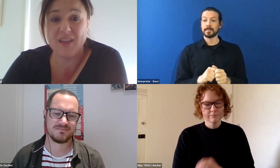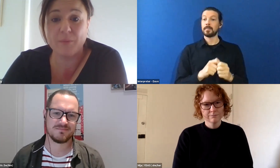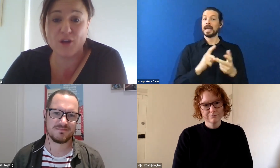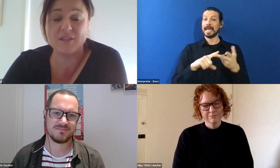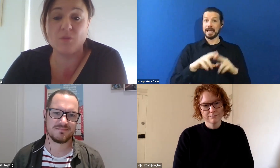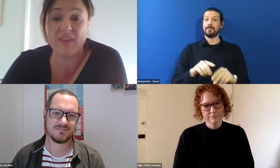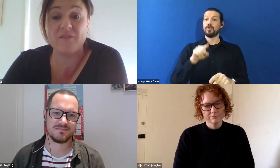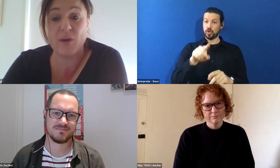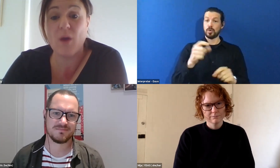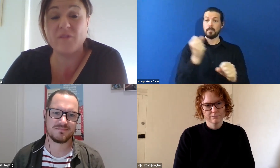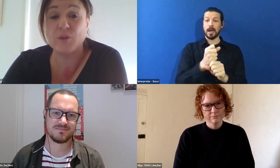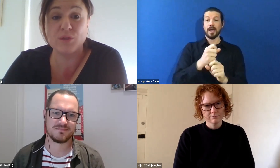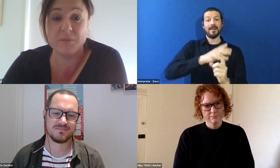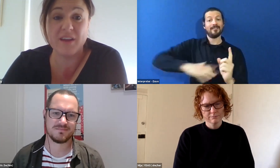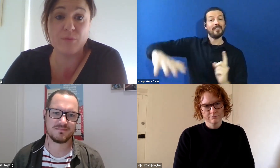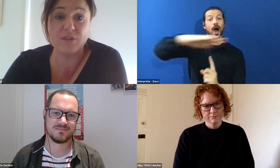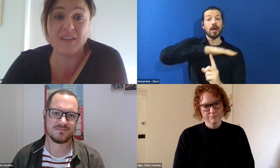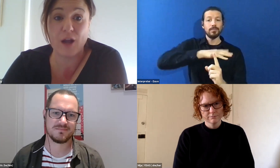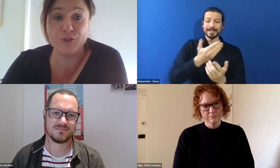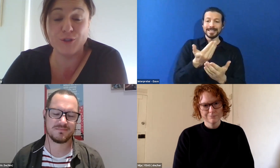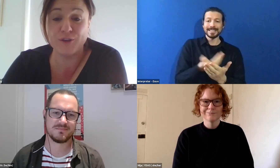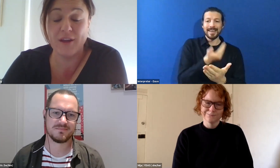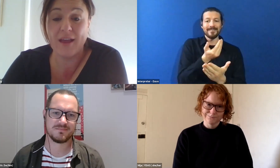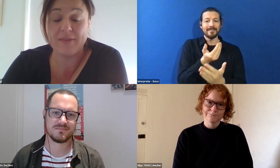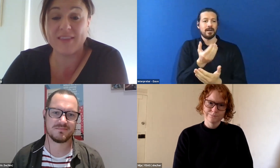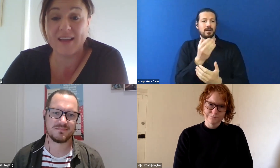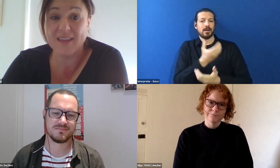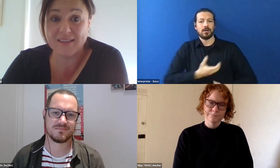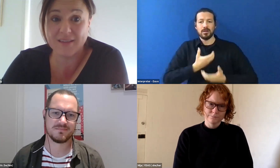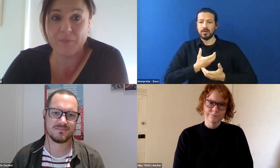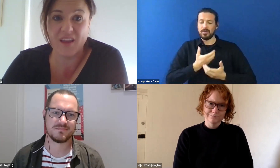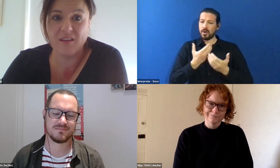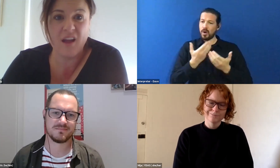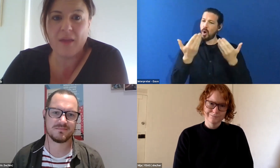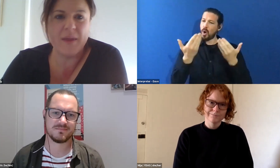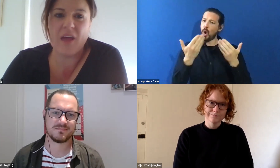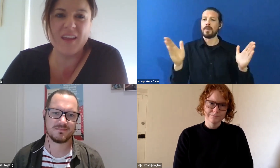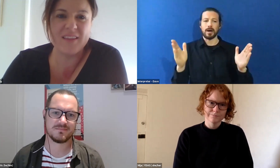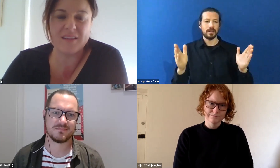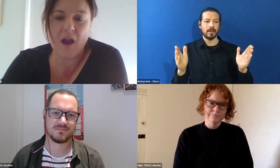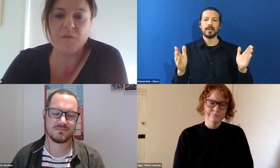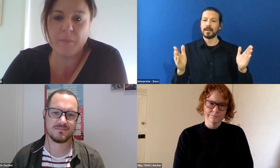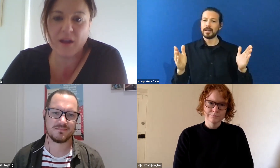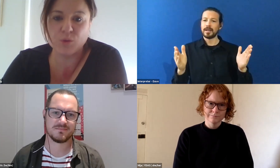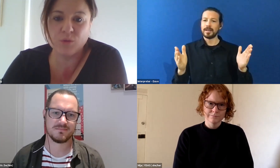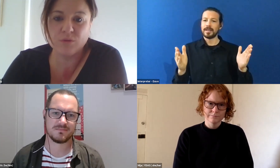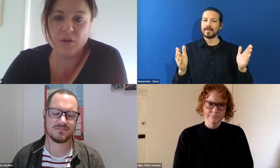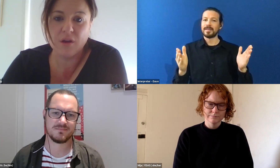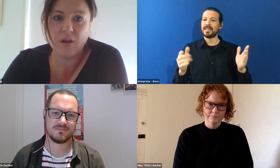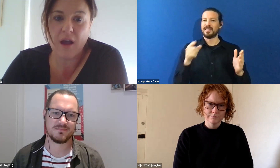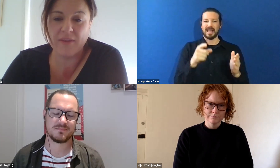with a young person where they feel comfortable to be able to tell you that they need something, then I think that's half the